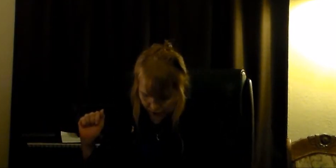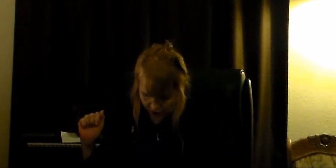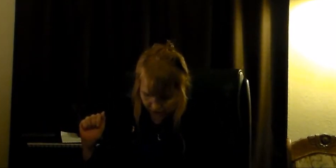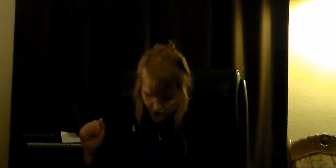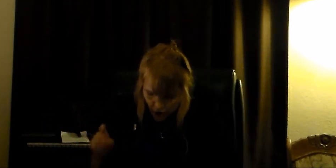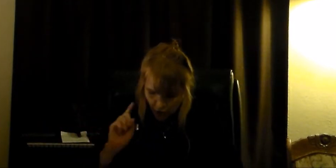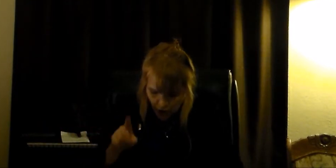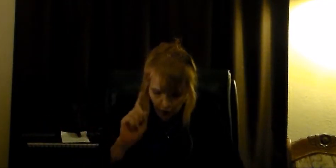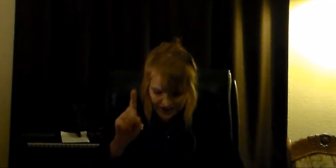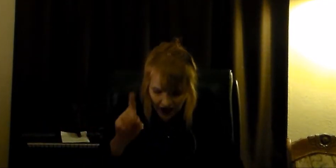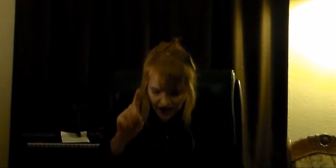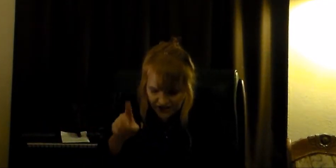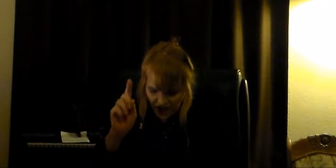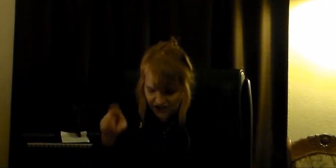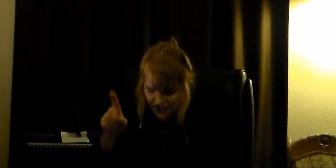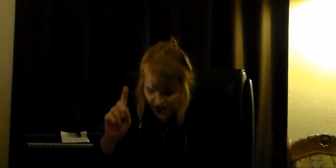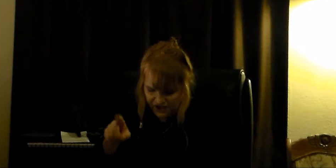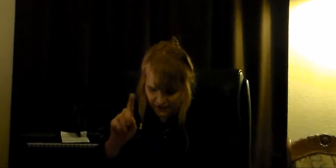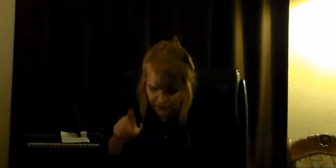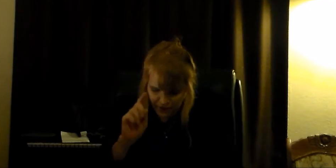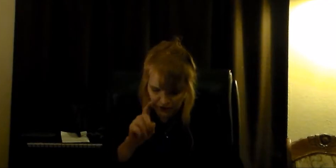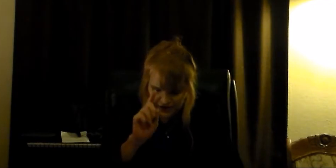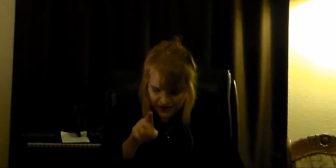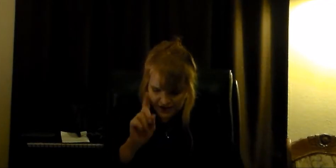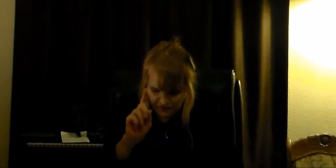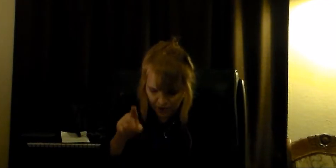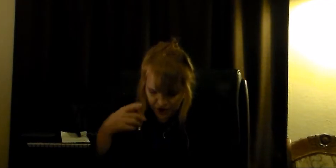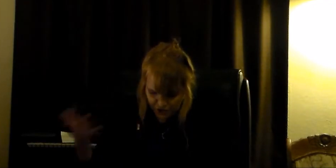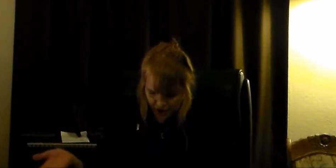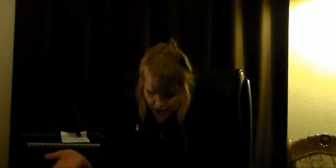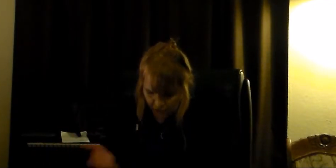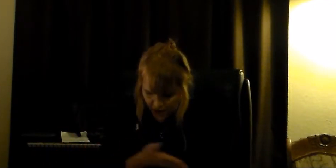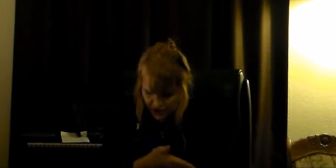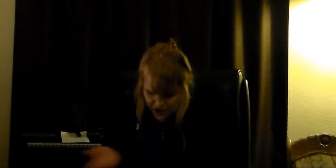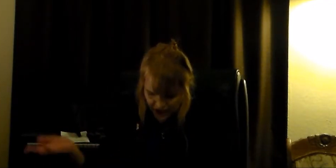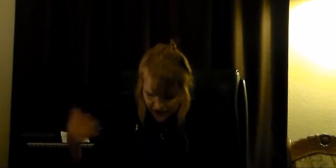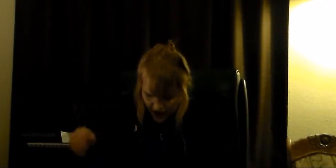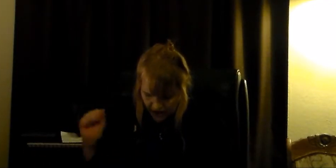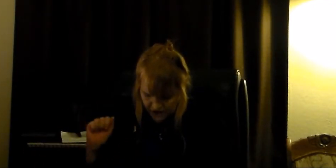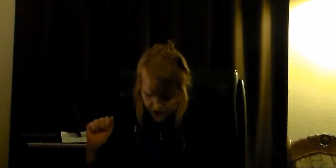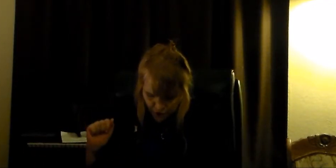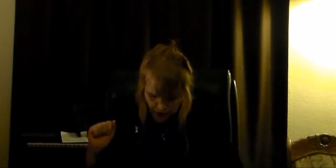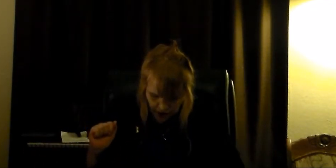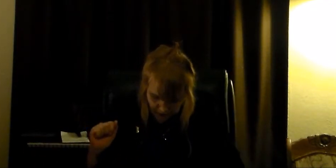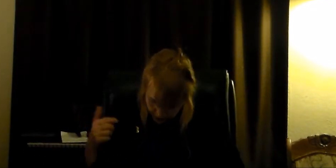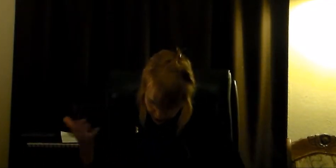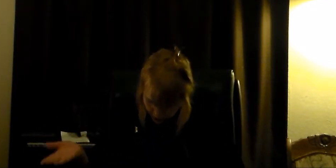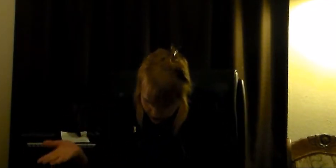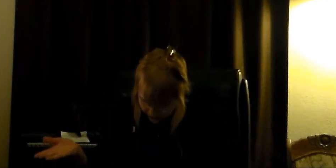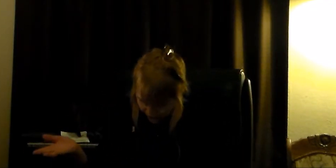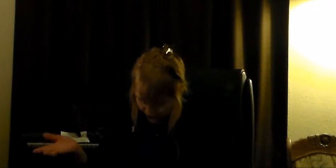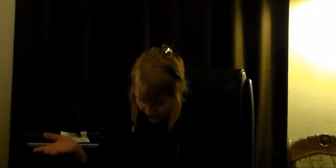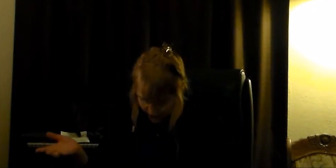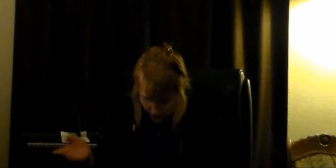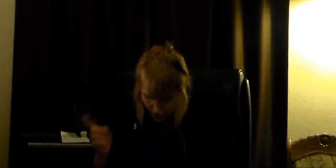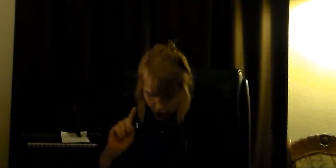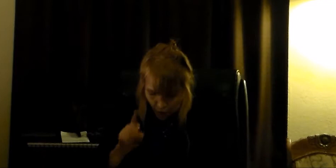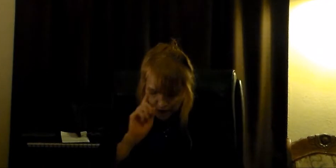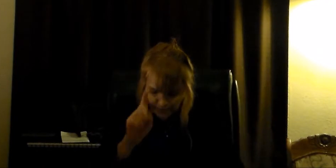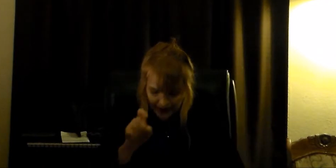Titus 1:12. Who are always liars, liars, liars, evil brutes, his testimony is true. Gentiles in Luke 12:30. Who are